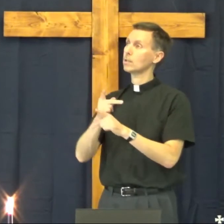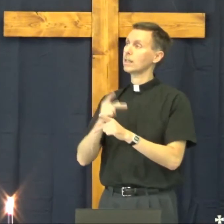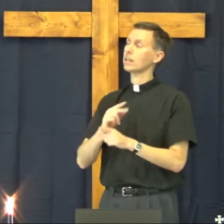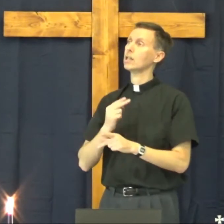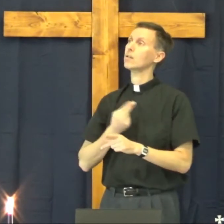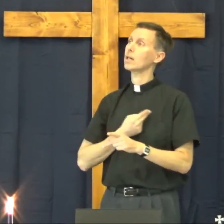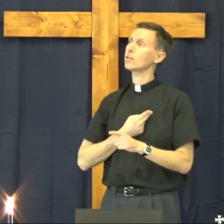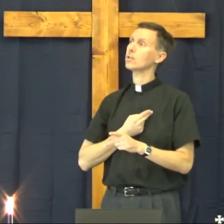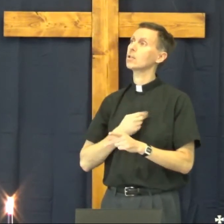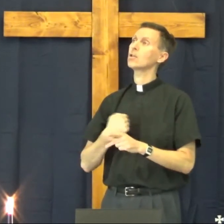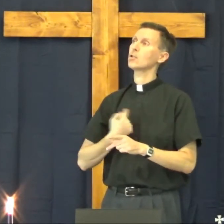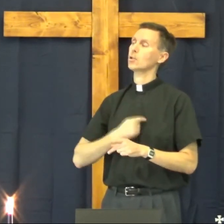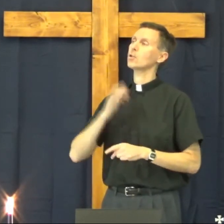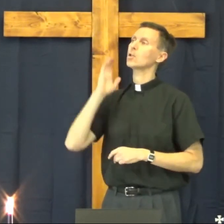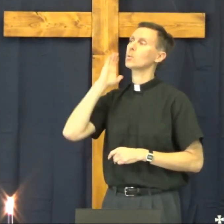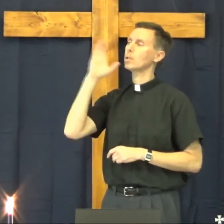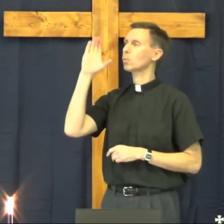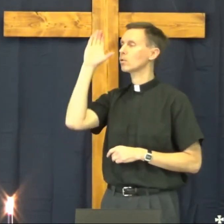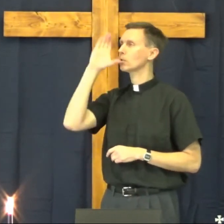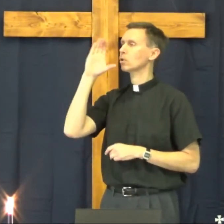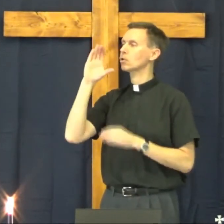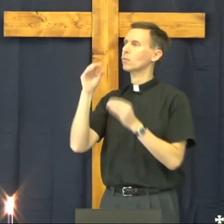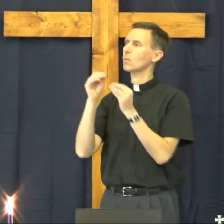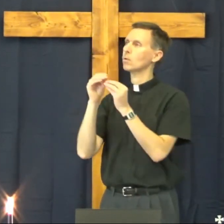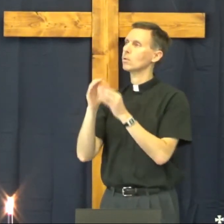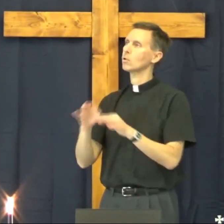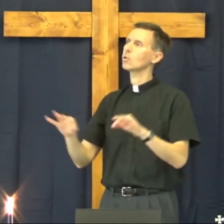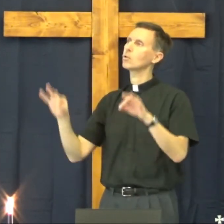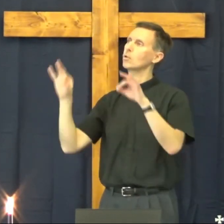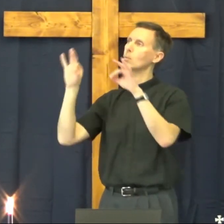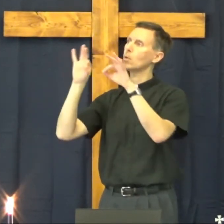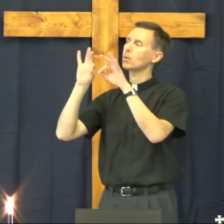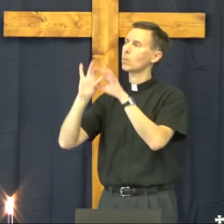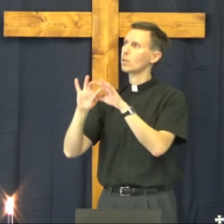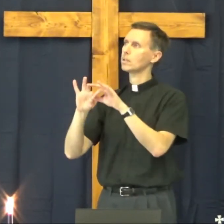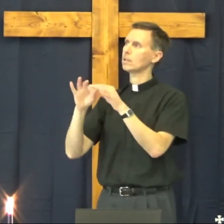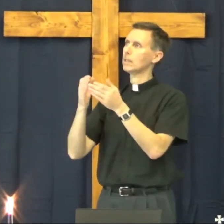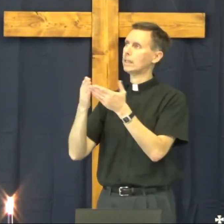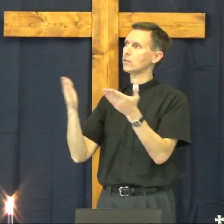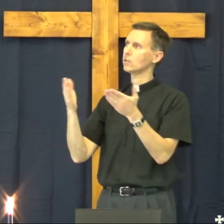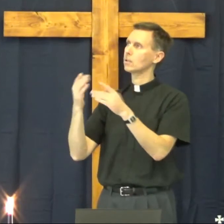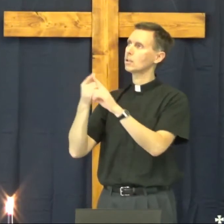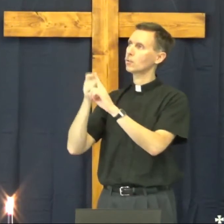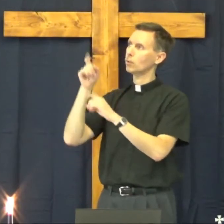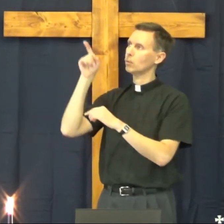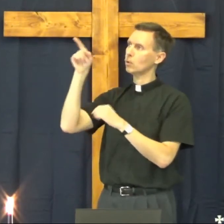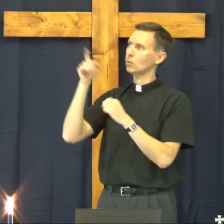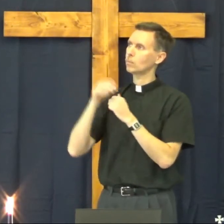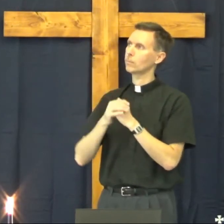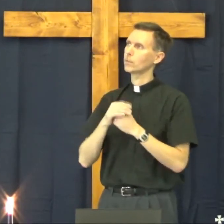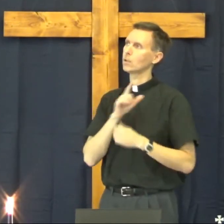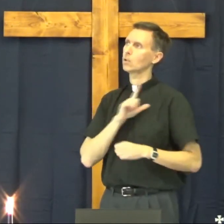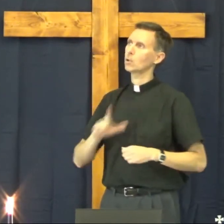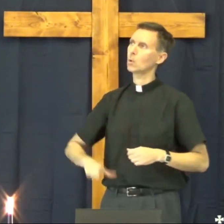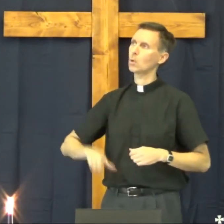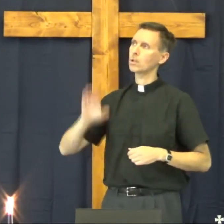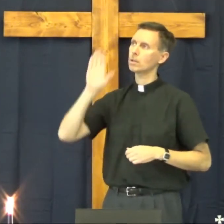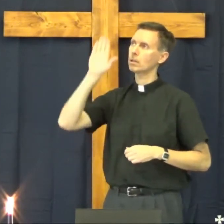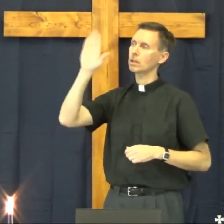take care of us so that we will search for the more important things from you, Lord, in